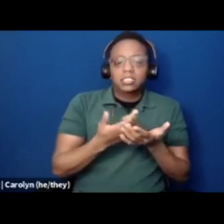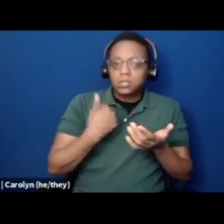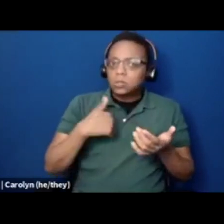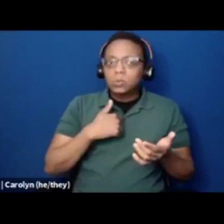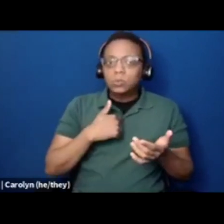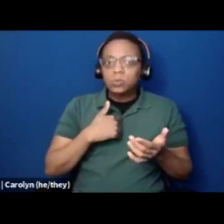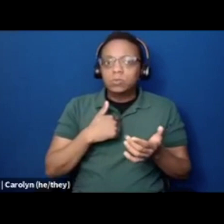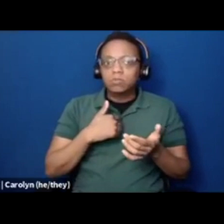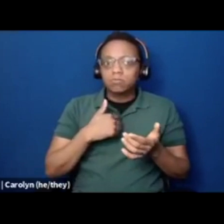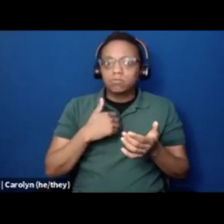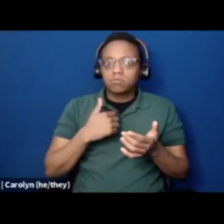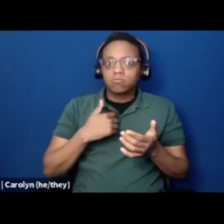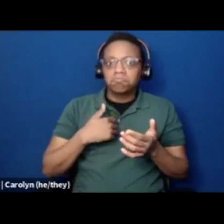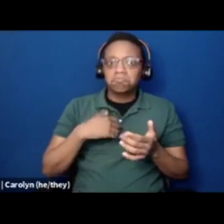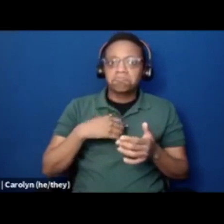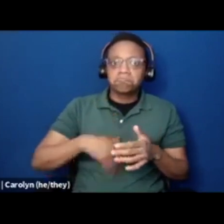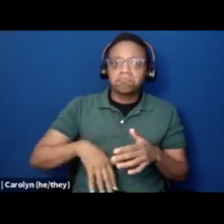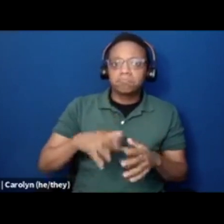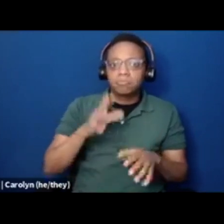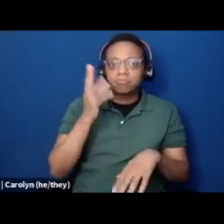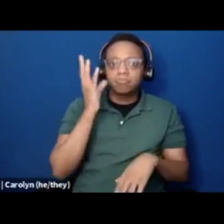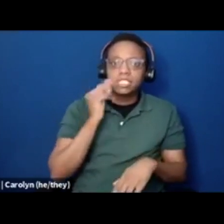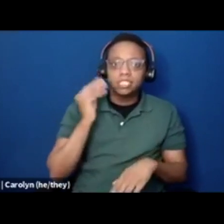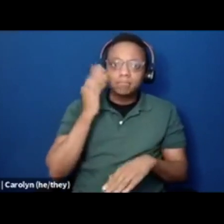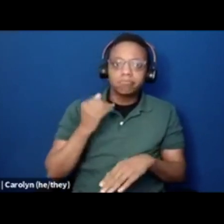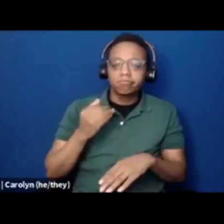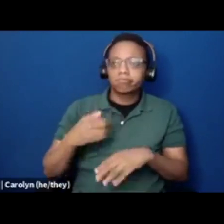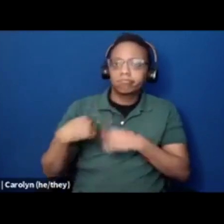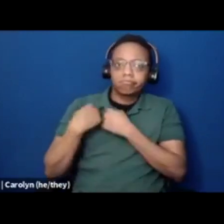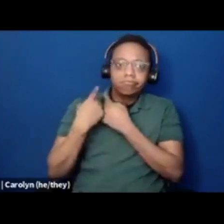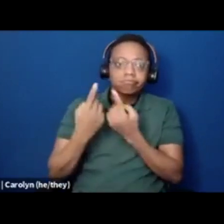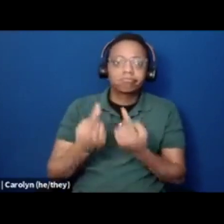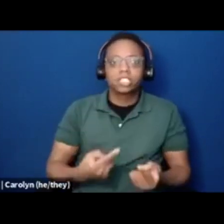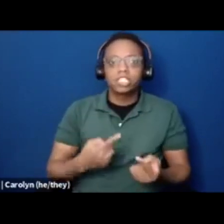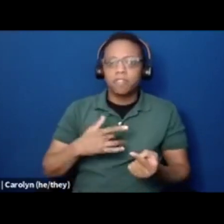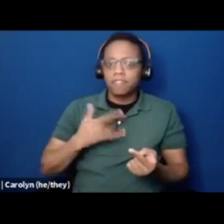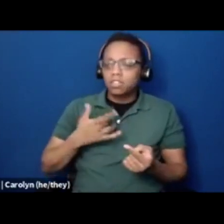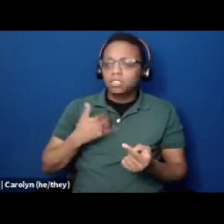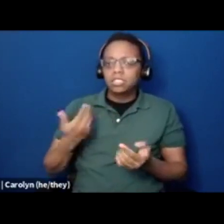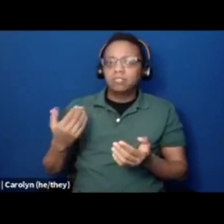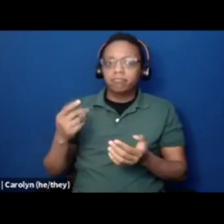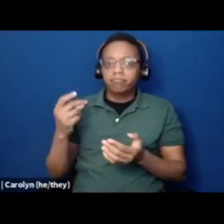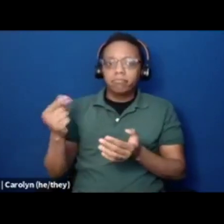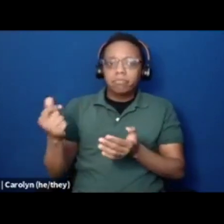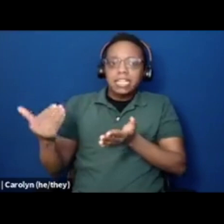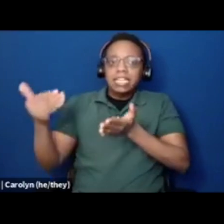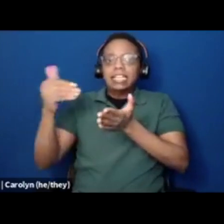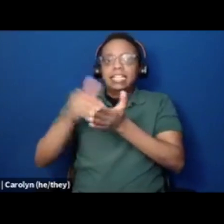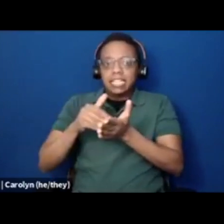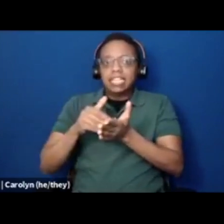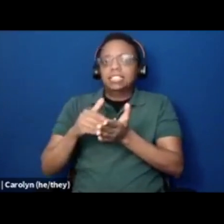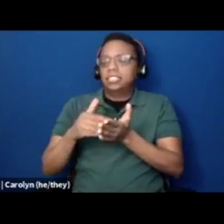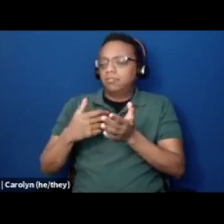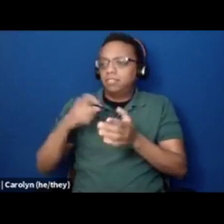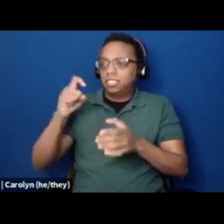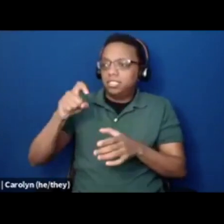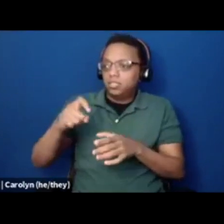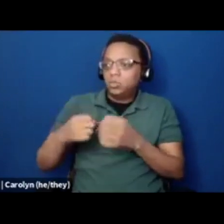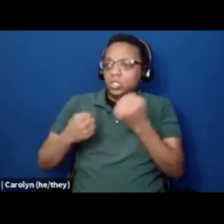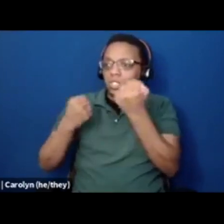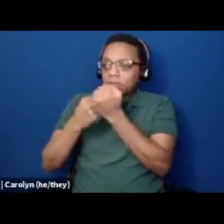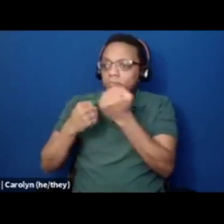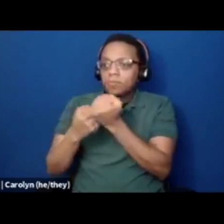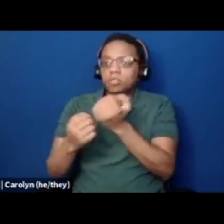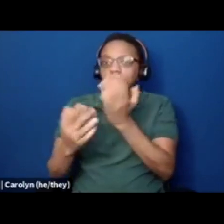for myself and those around me, to be able to not only support virtually, but find ways that we can continue to be close